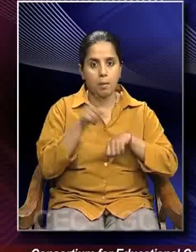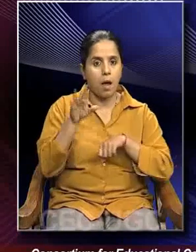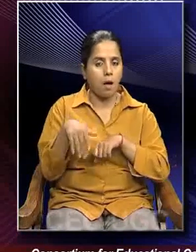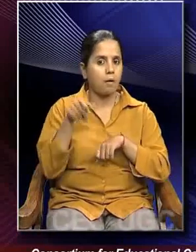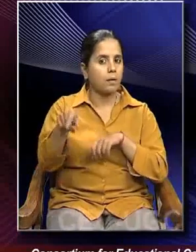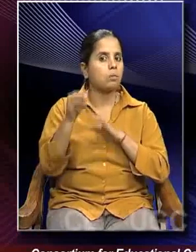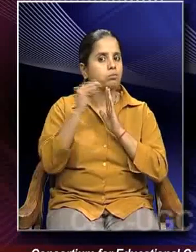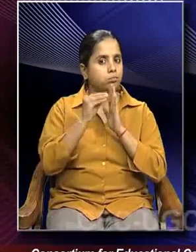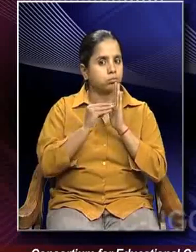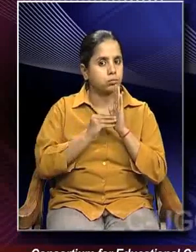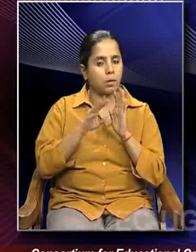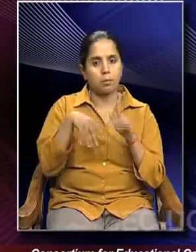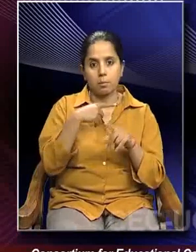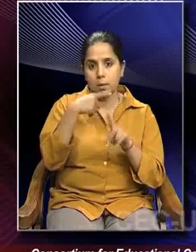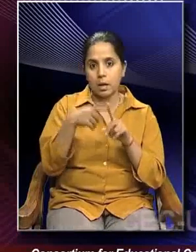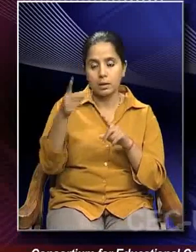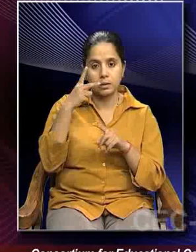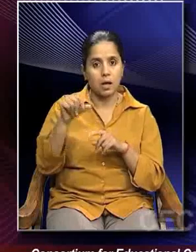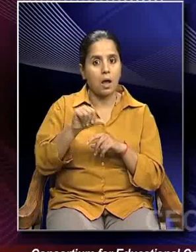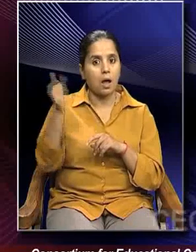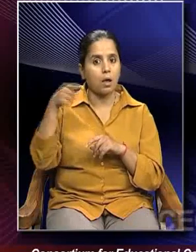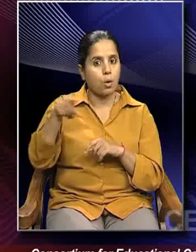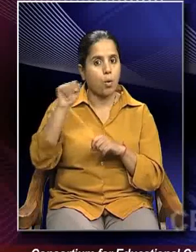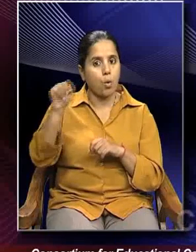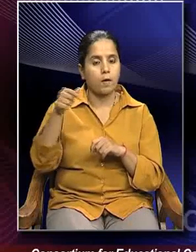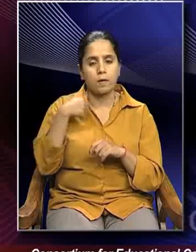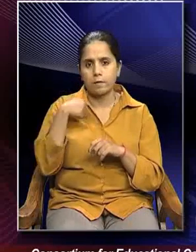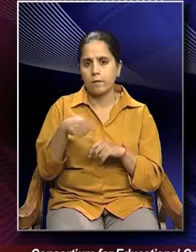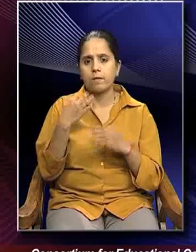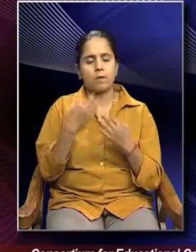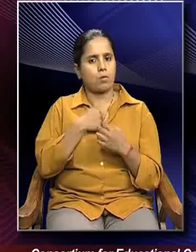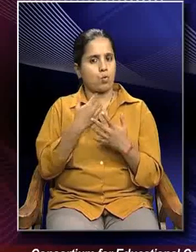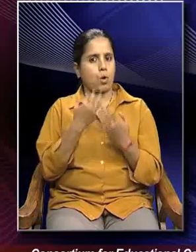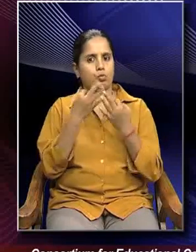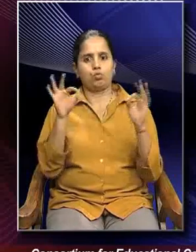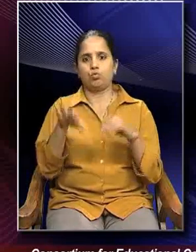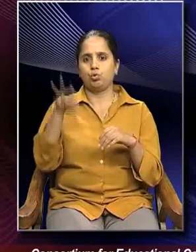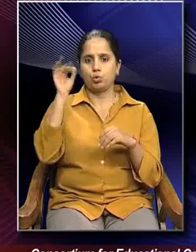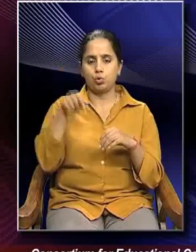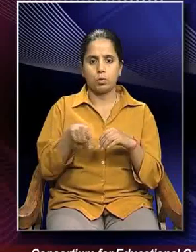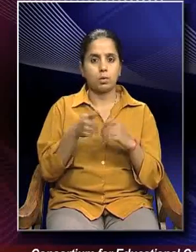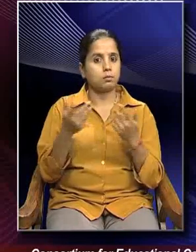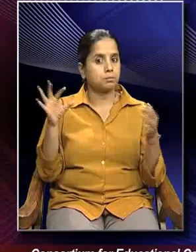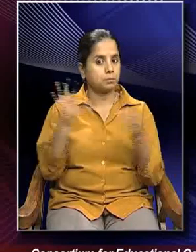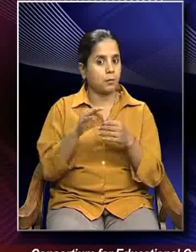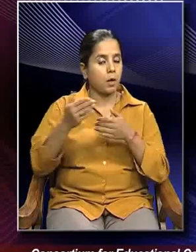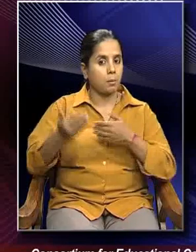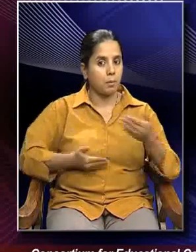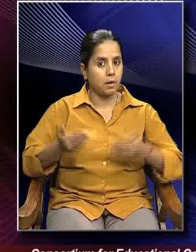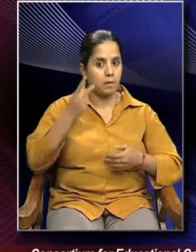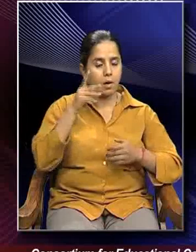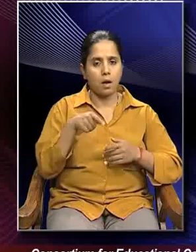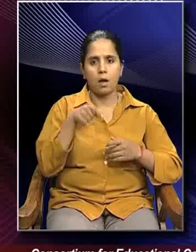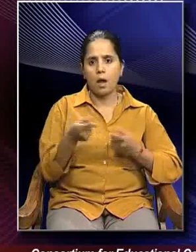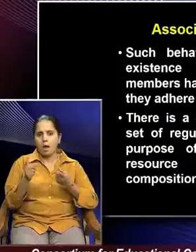down or to which they adhere on their own free will. So, in associative behavior, there is an